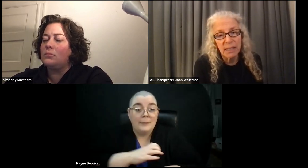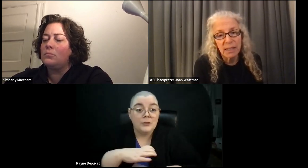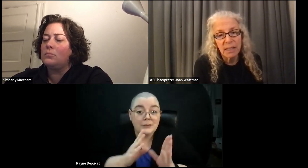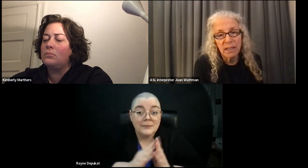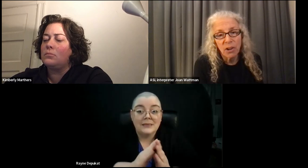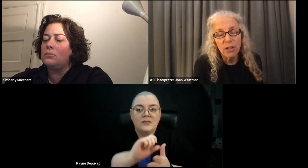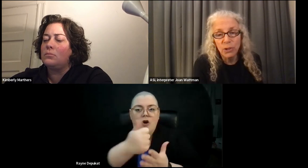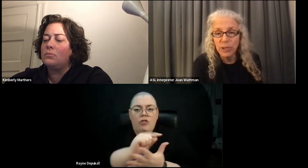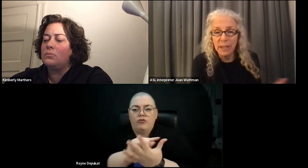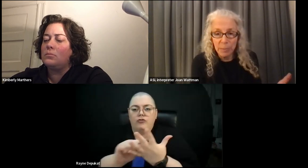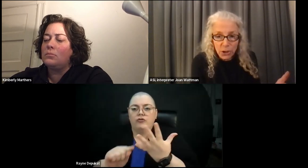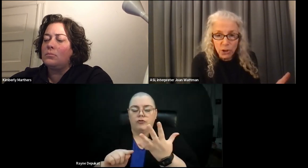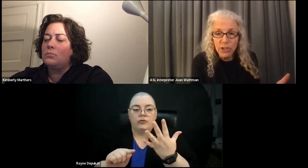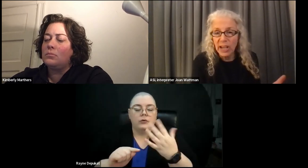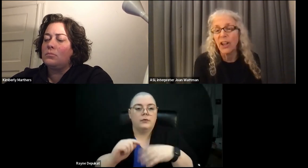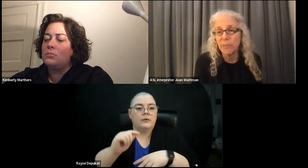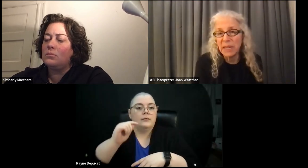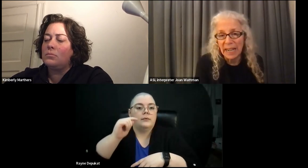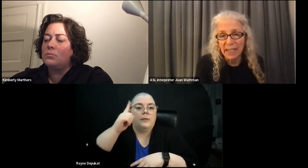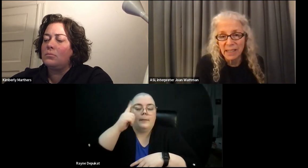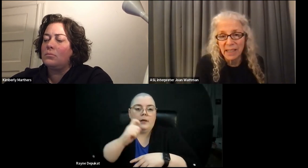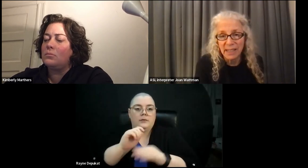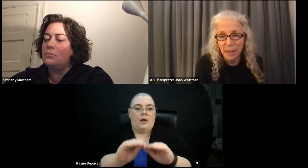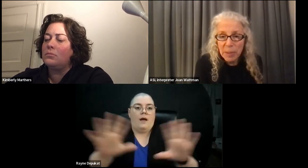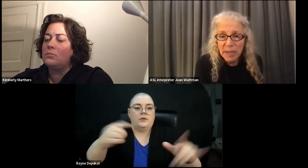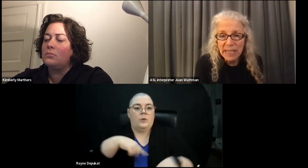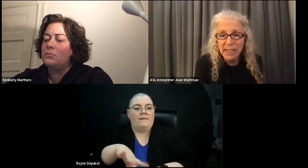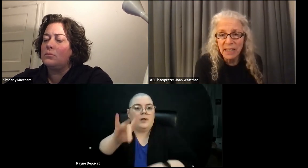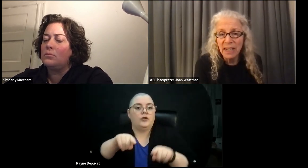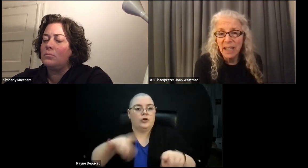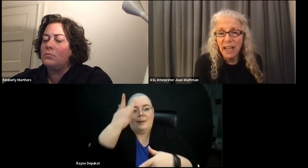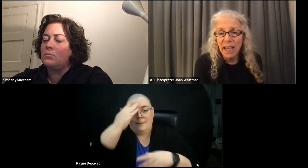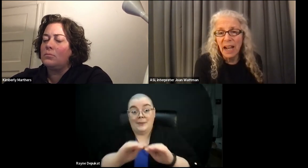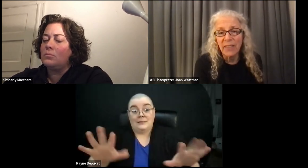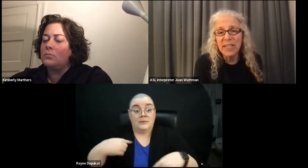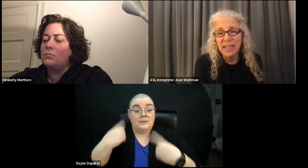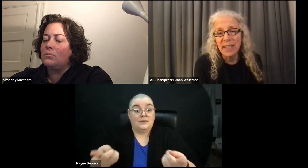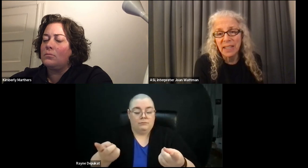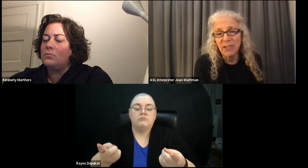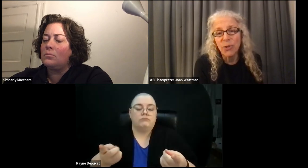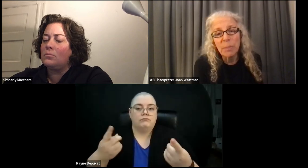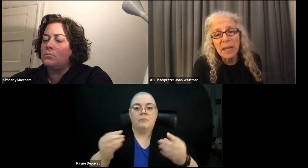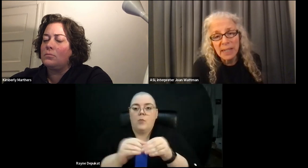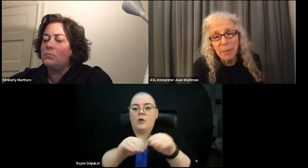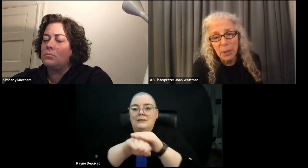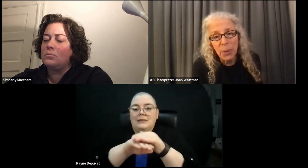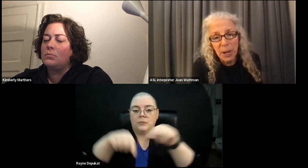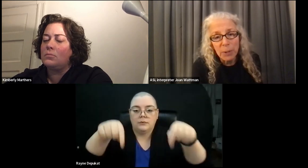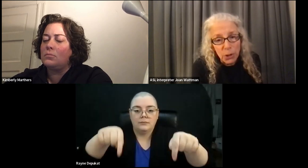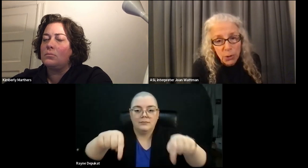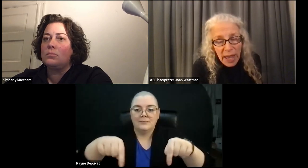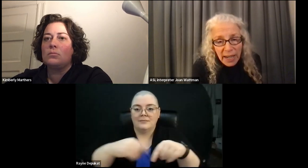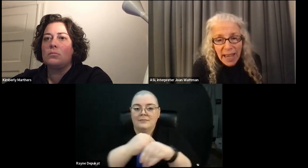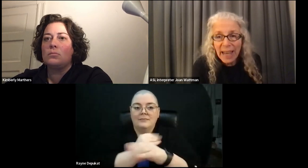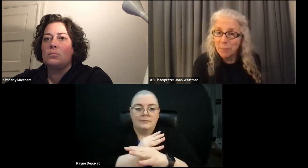applies also to the commissioners and other meetings, the subcommittees. And obviously during the pandemic, we were